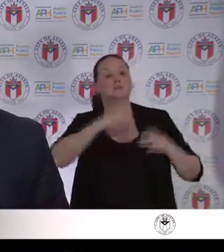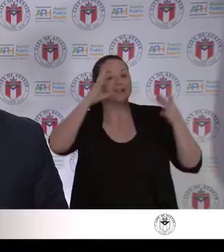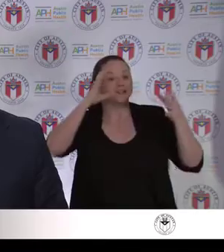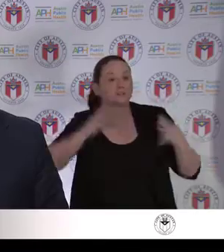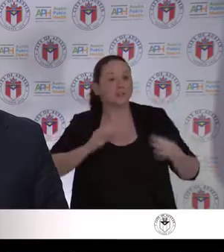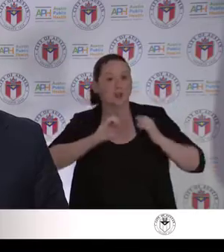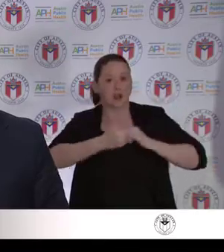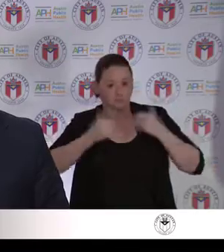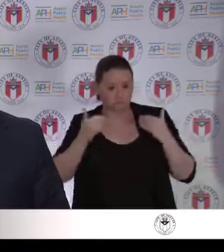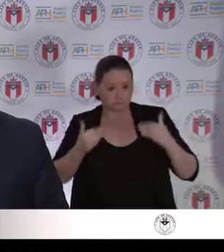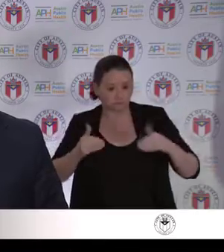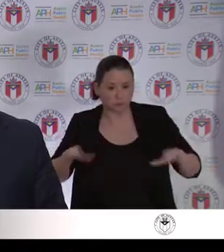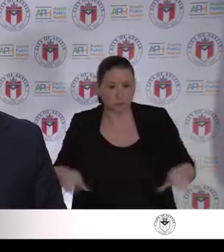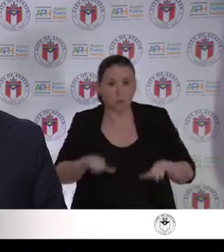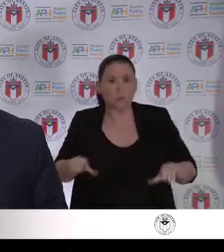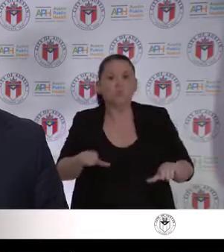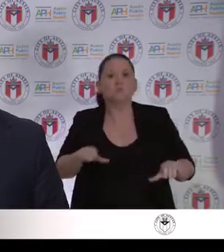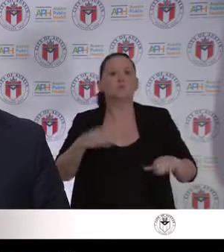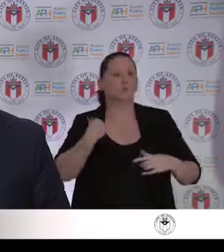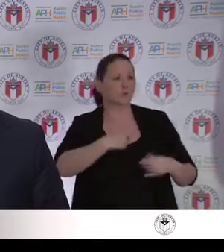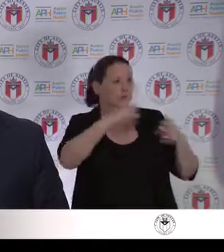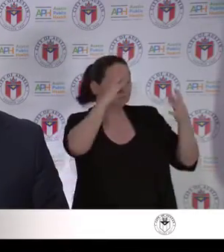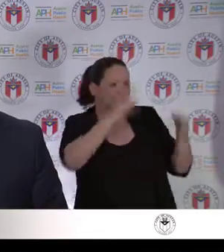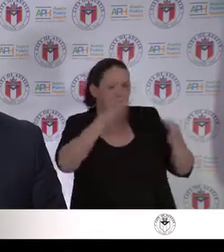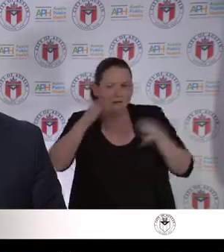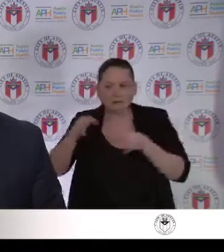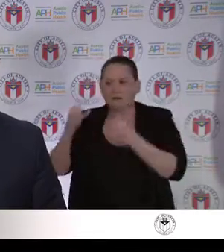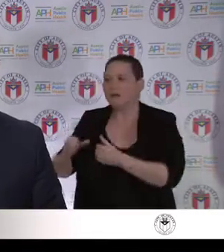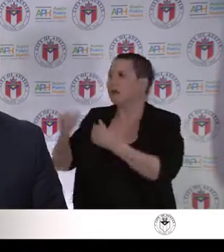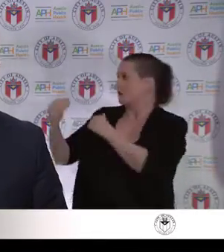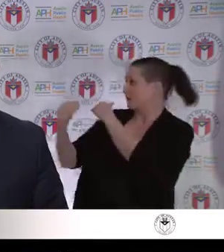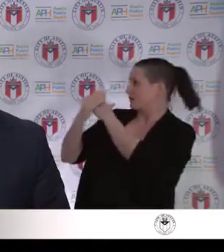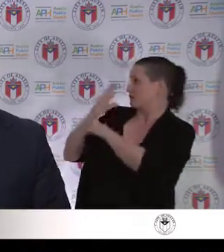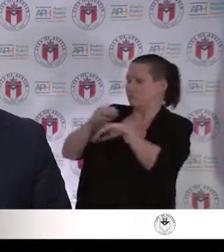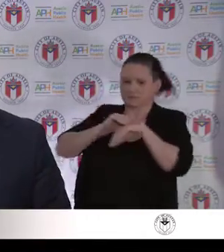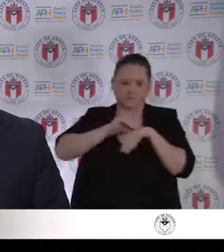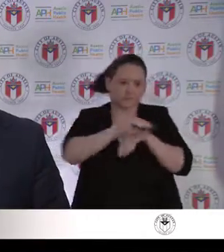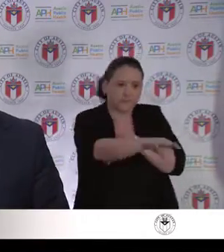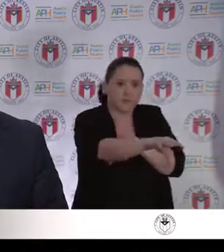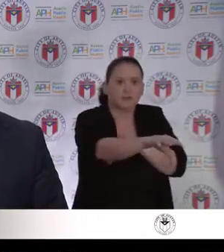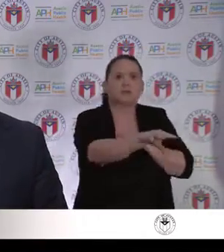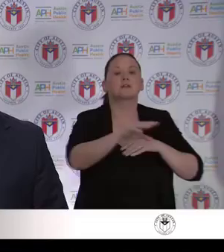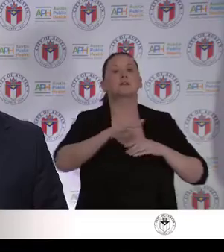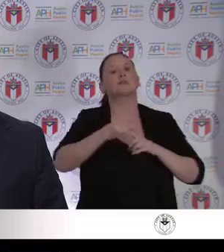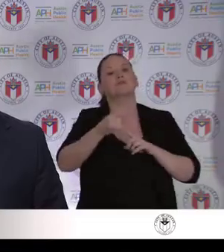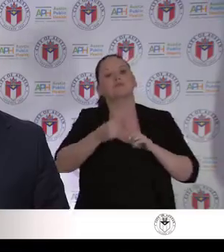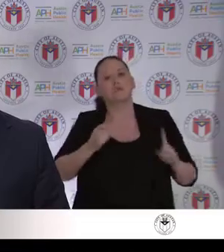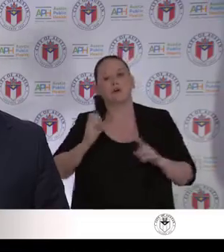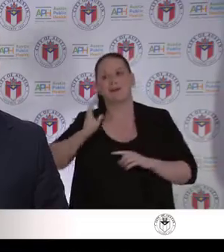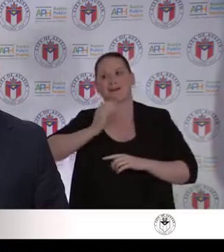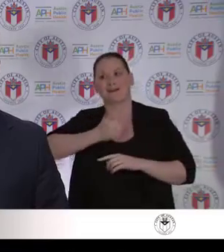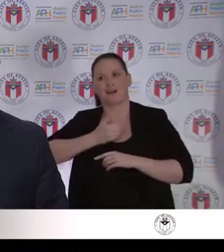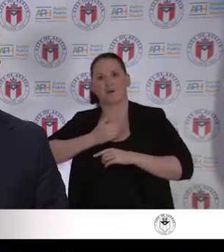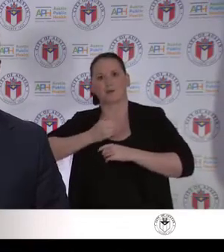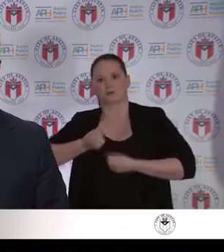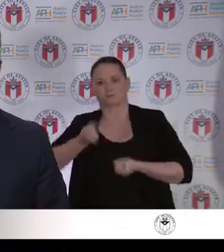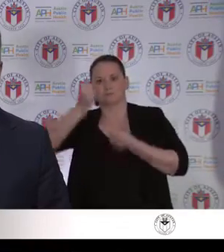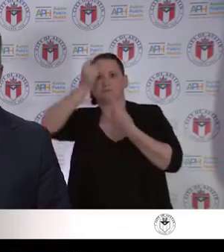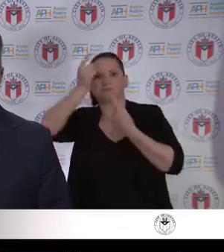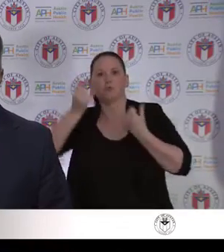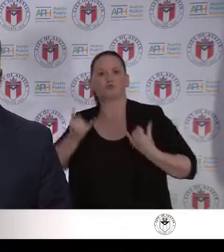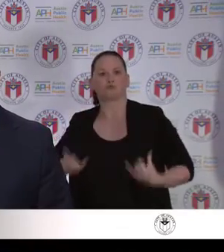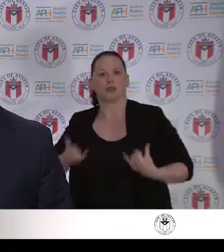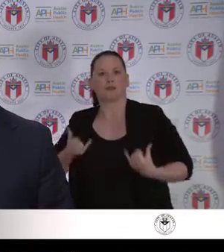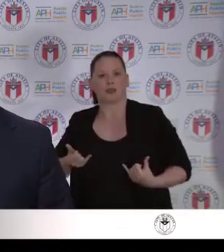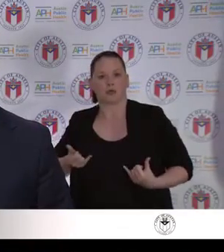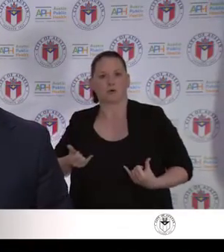we should act now, and we're making decisions about the advice that we give you, those are based upon our assumption at this stage